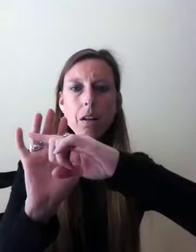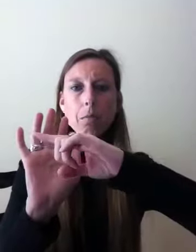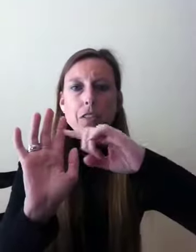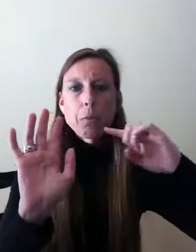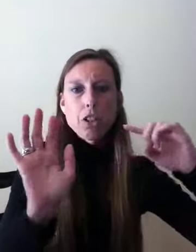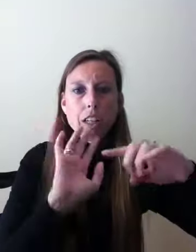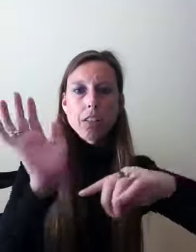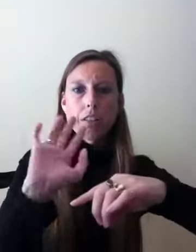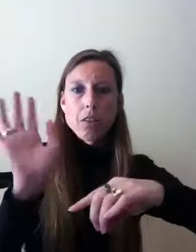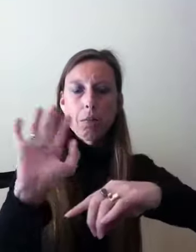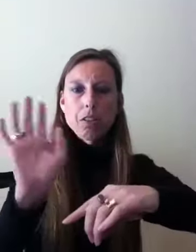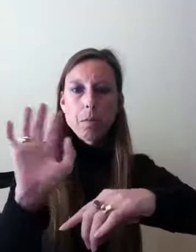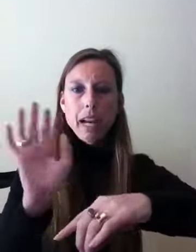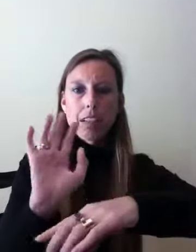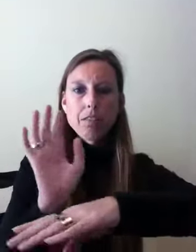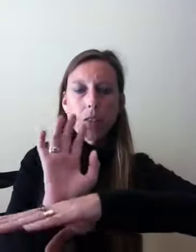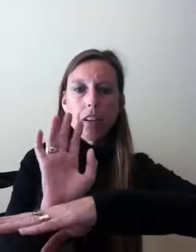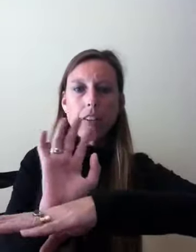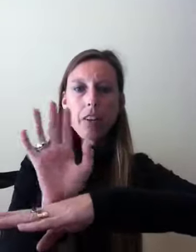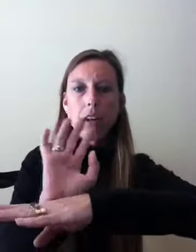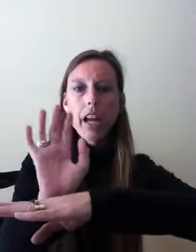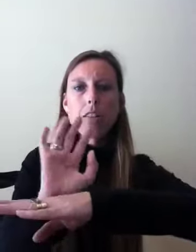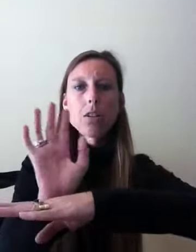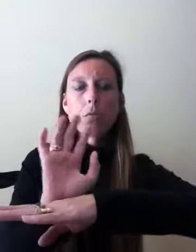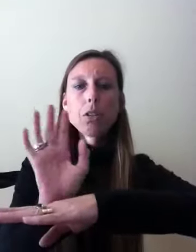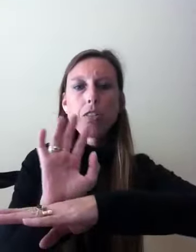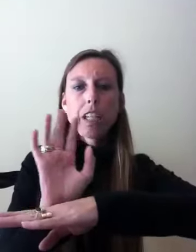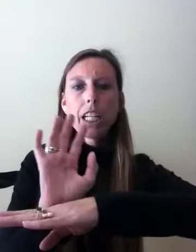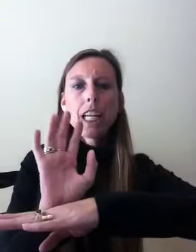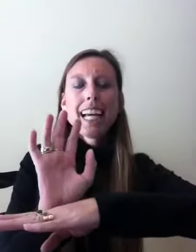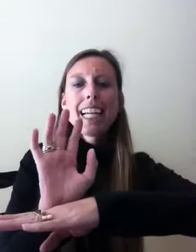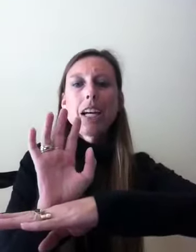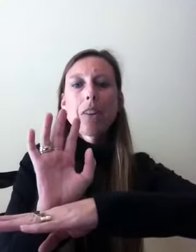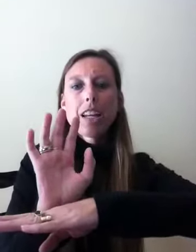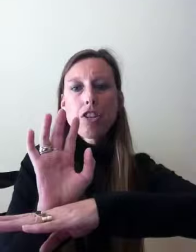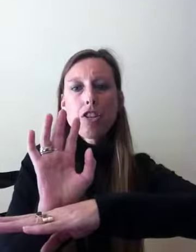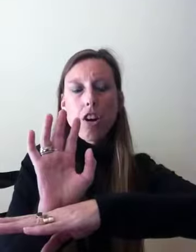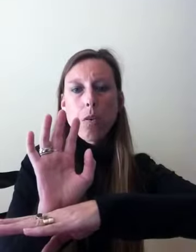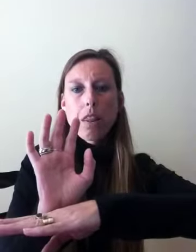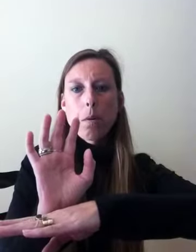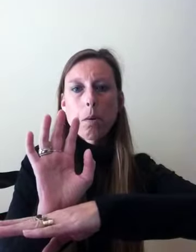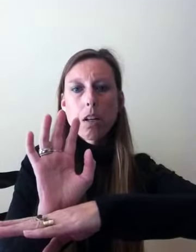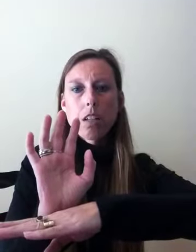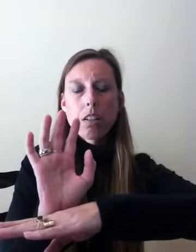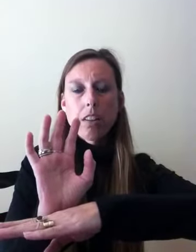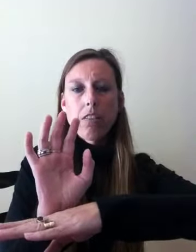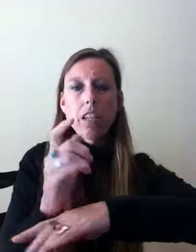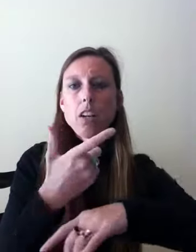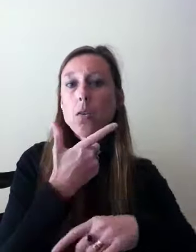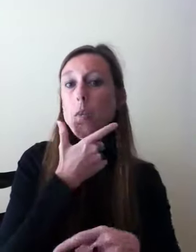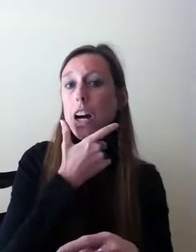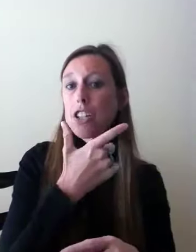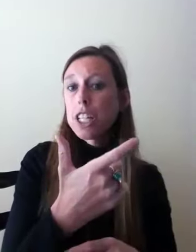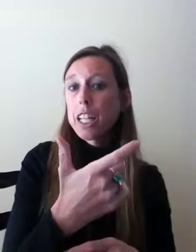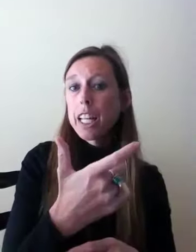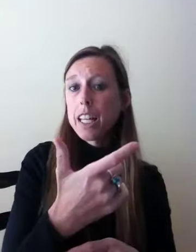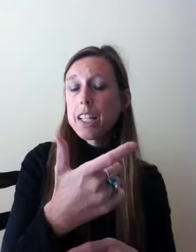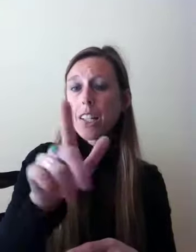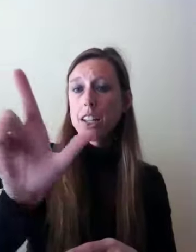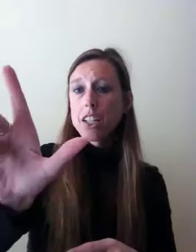movie projectors moving back and forth. Okay, so movie. Now they show in the book or in the video watching like this, your